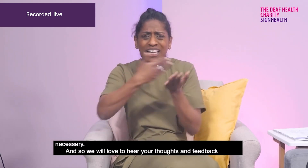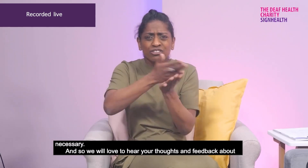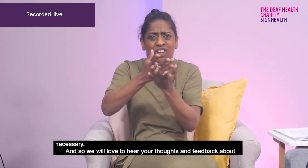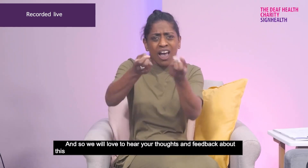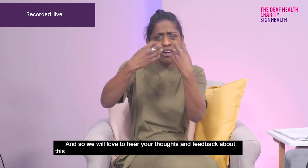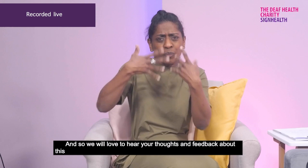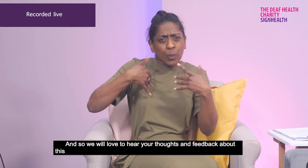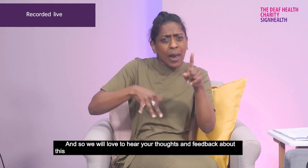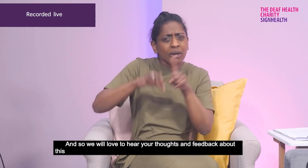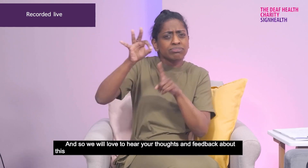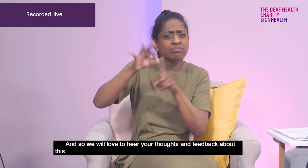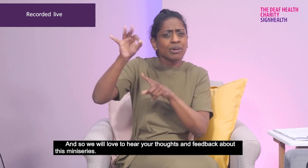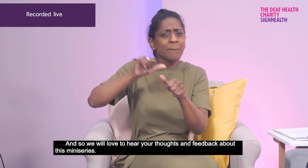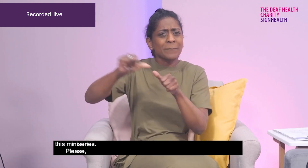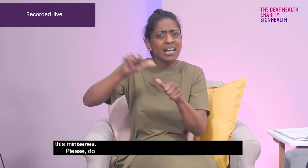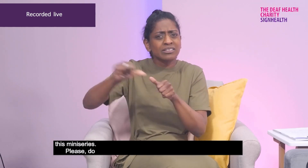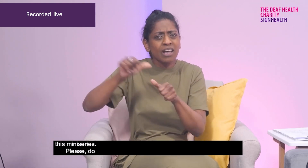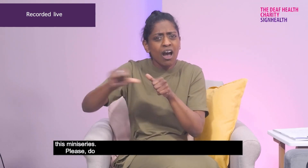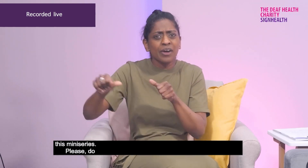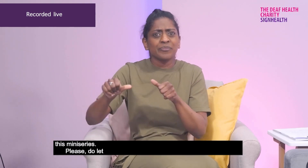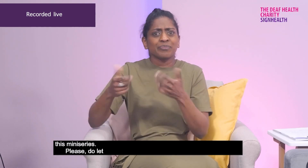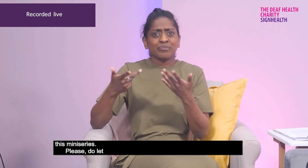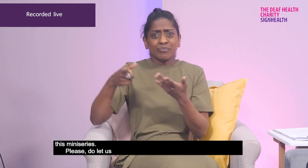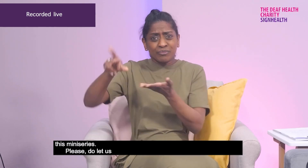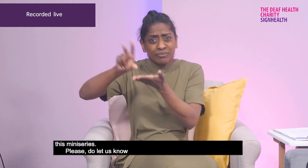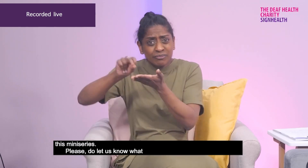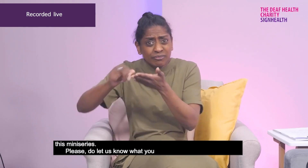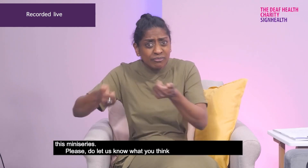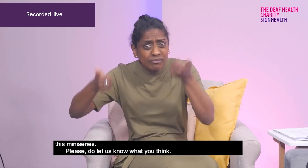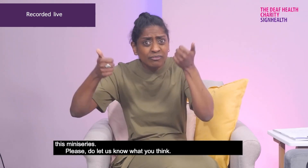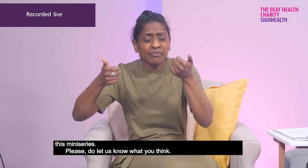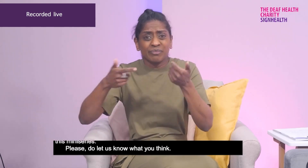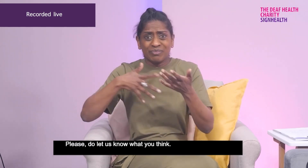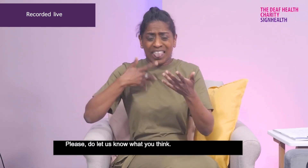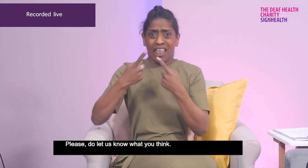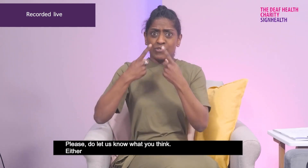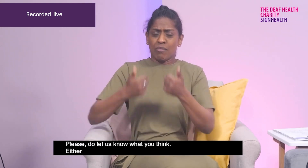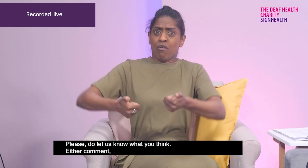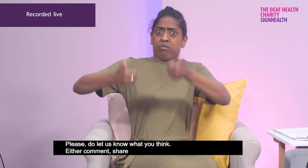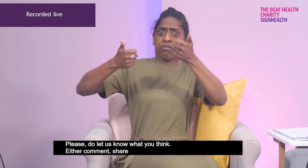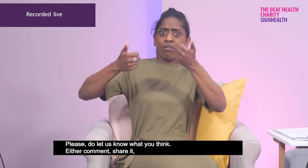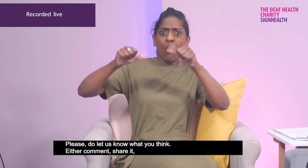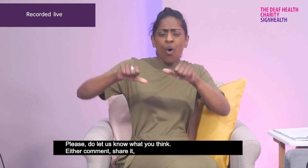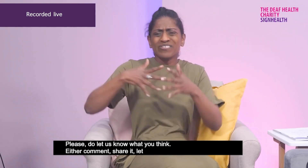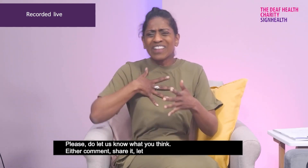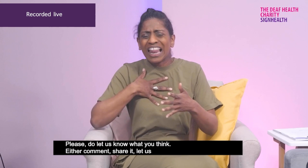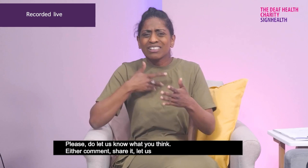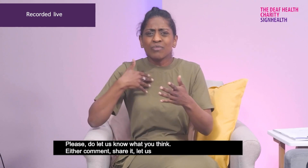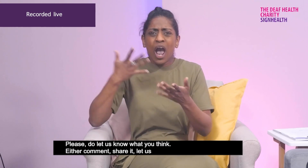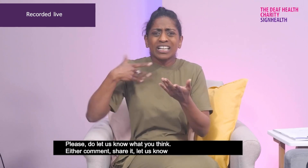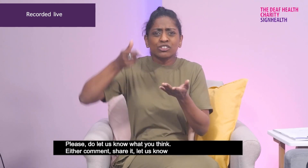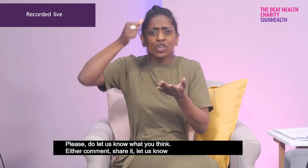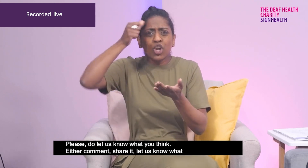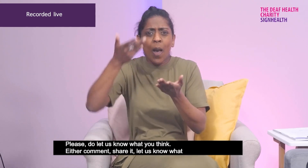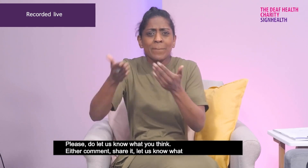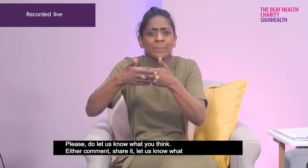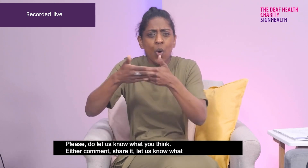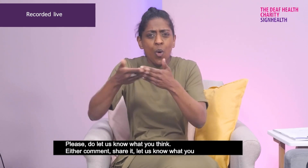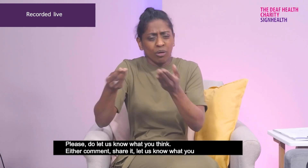think. Either comment, share it, let us know what you thought. If you thought the information was really, really interesting or